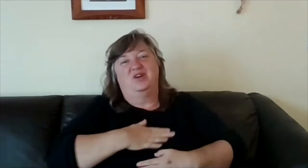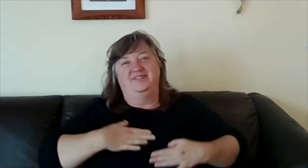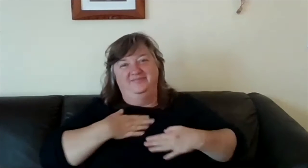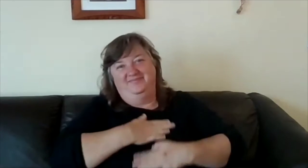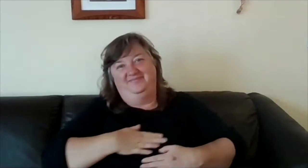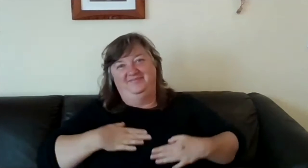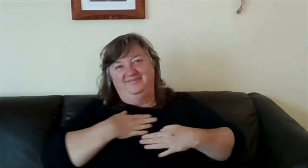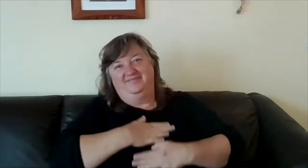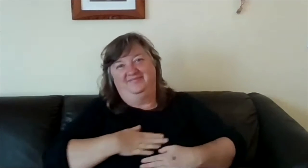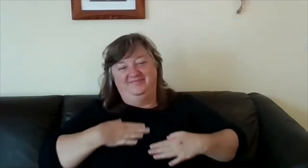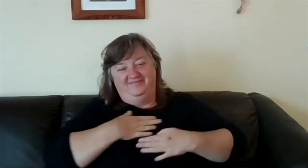Enjoy.